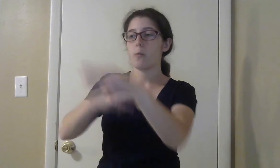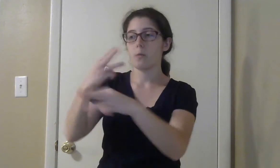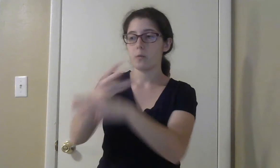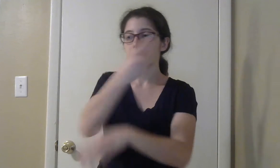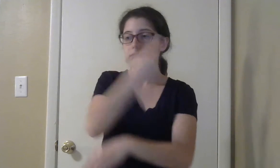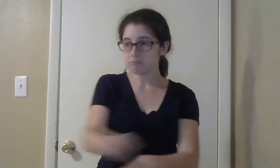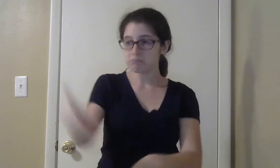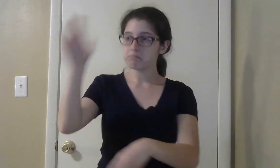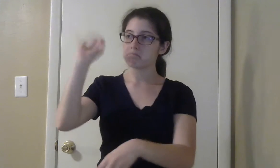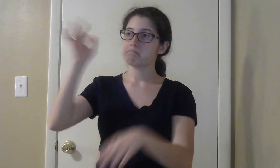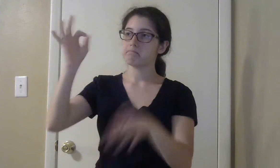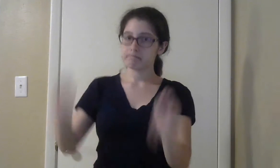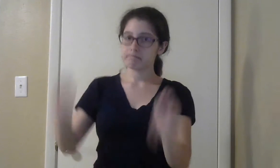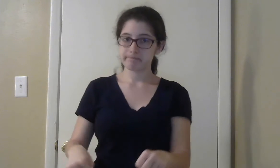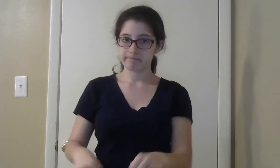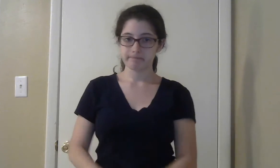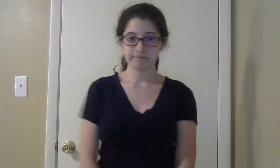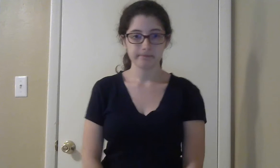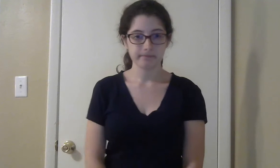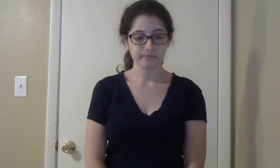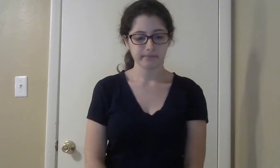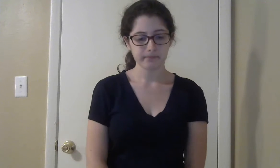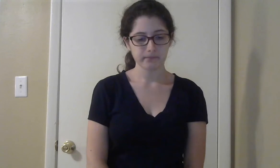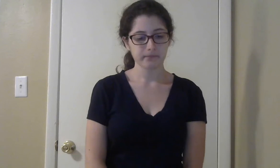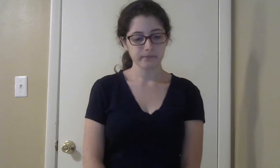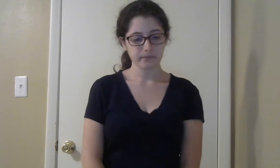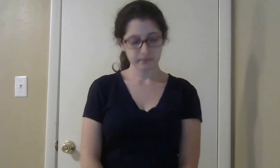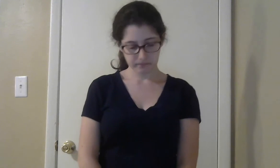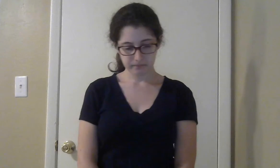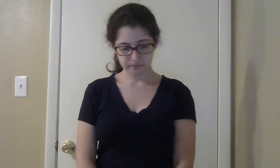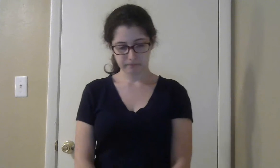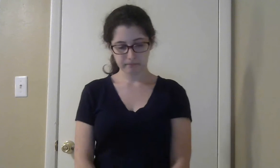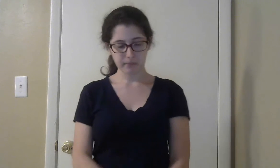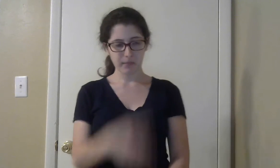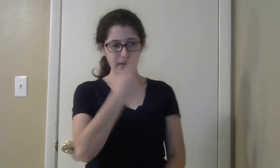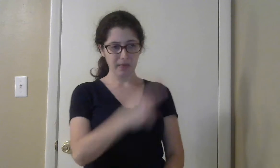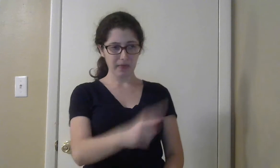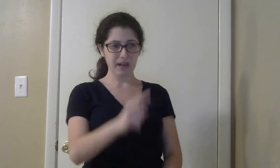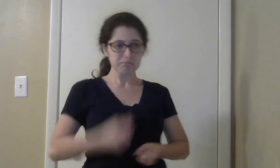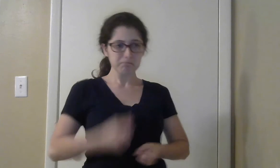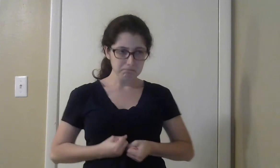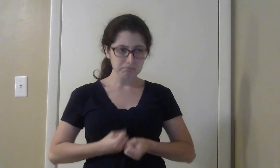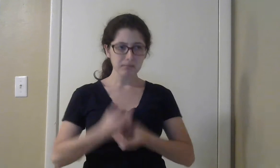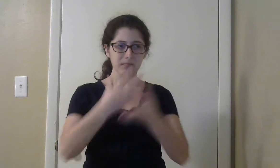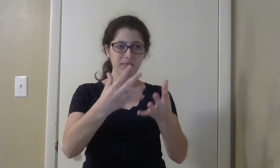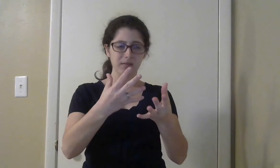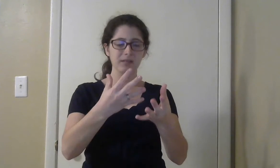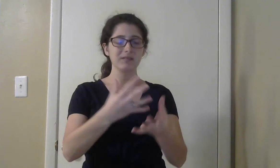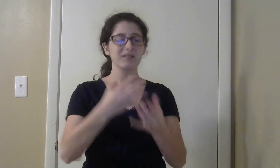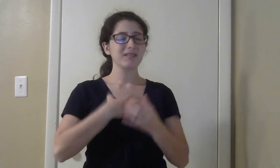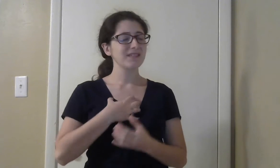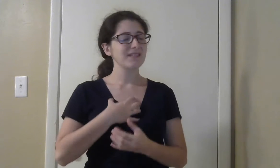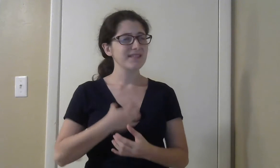longing and desire with their bodies for God's guidance in missionary breakthroughs. And